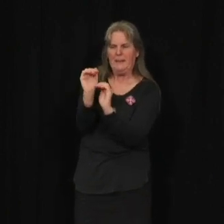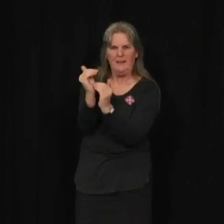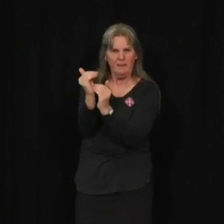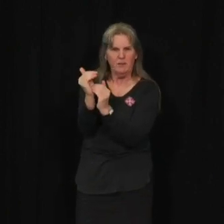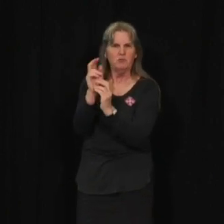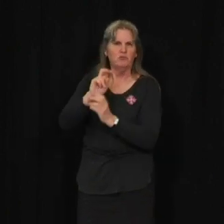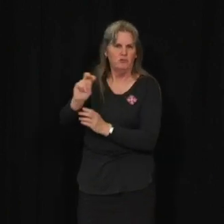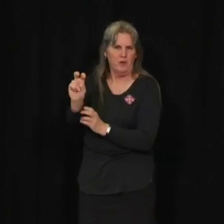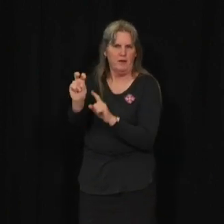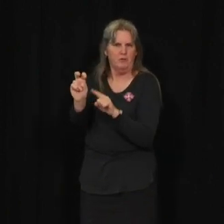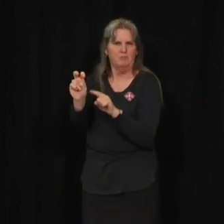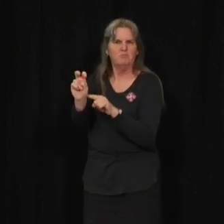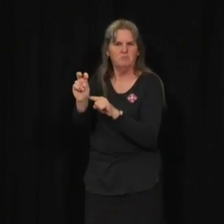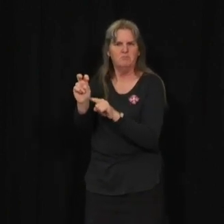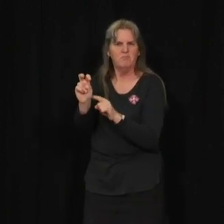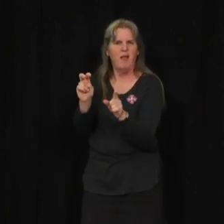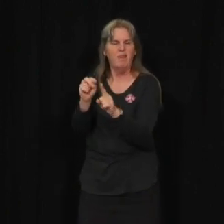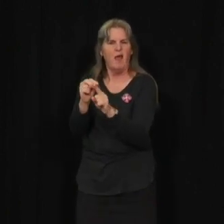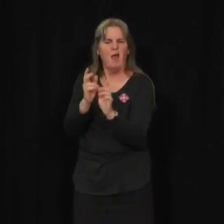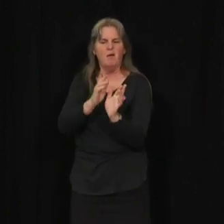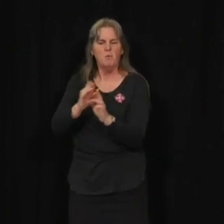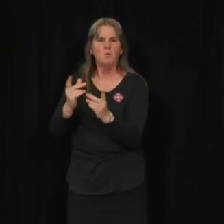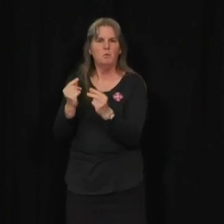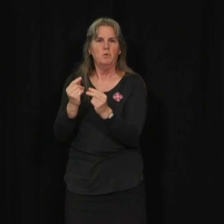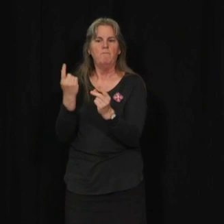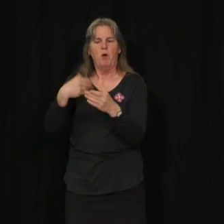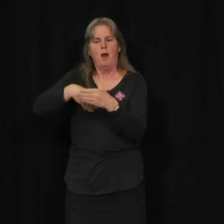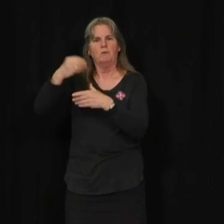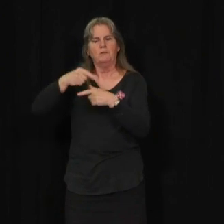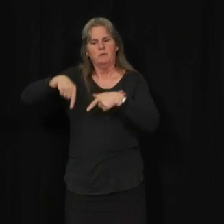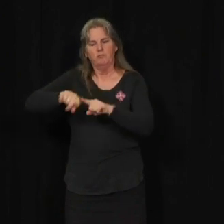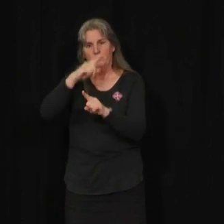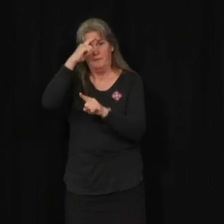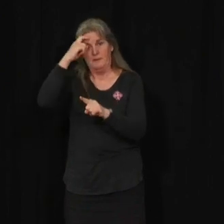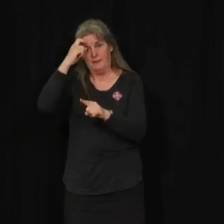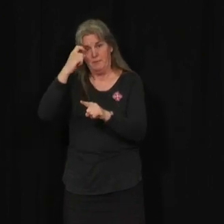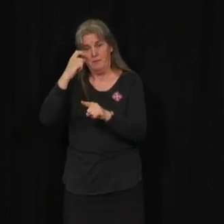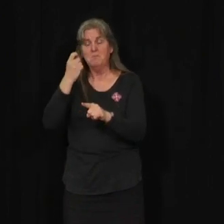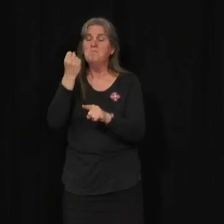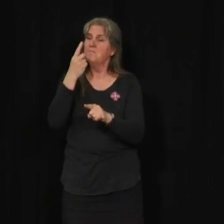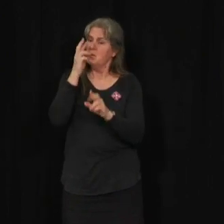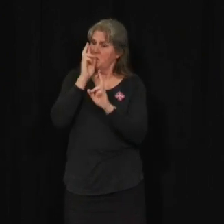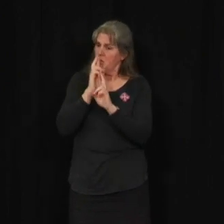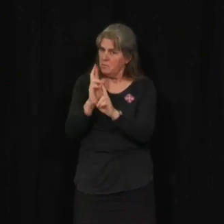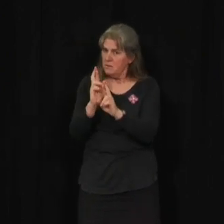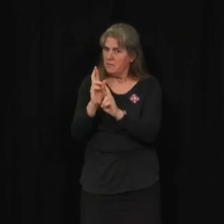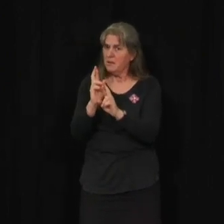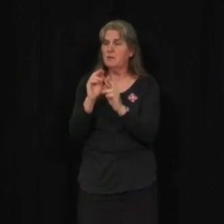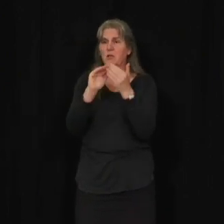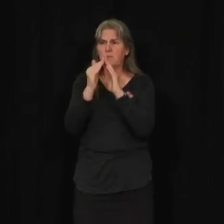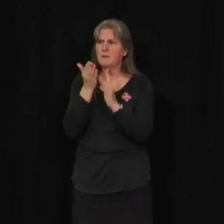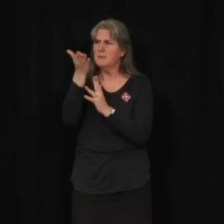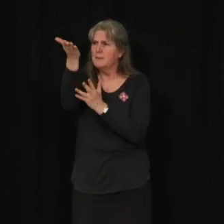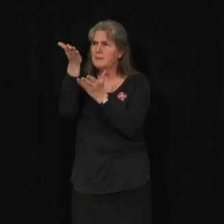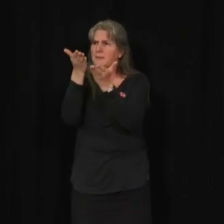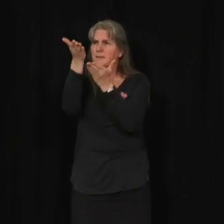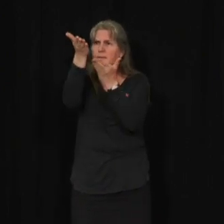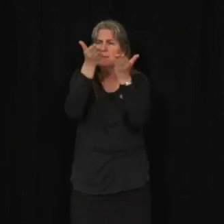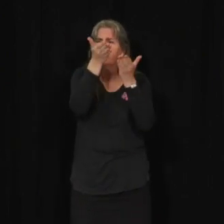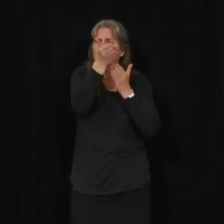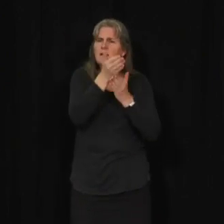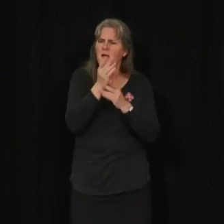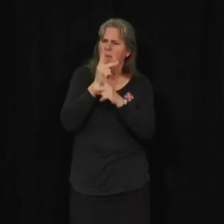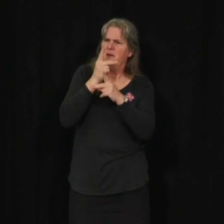travel might be the best way to prepare us for getting outside over the summer, while still respecting the wishes of our communities to be protected